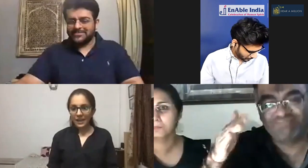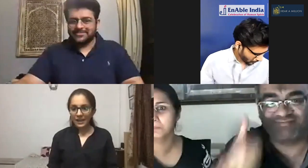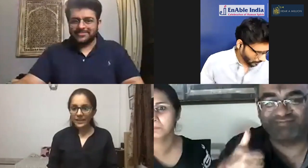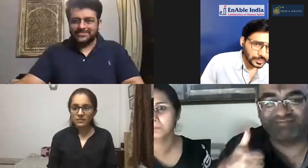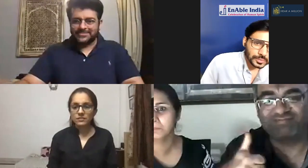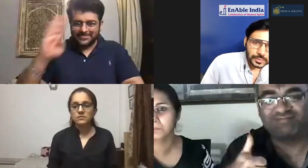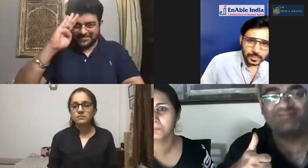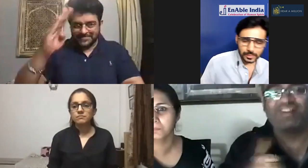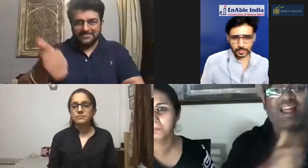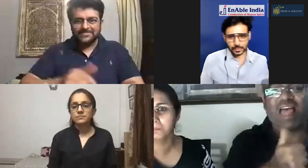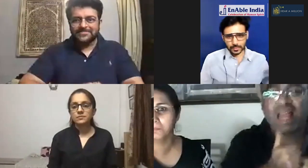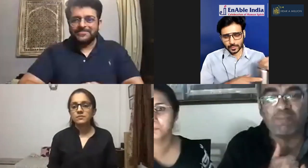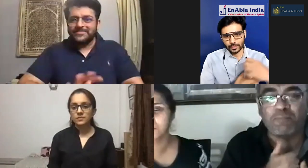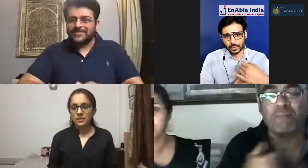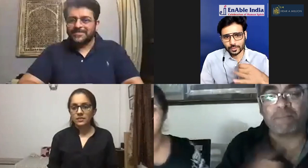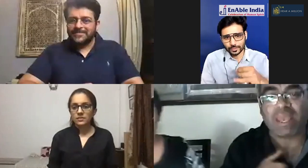Hi.